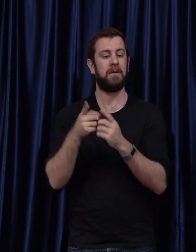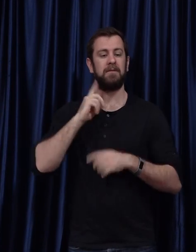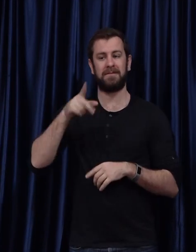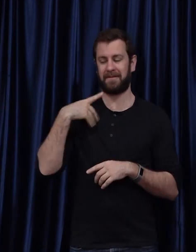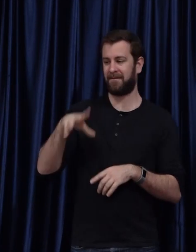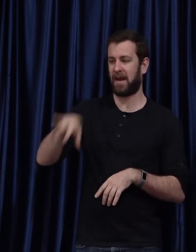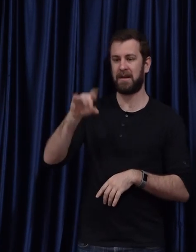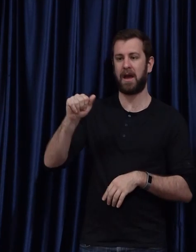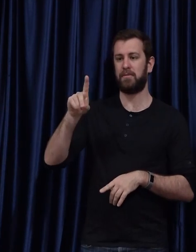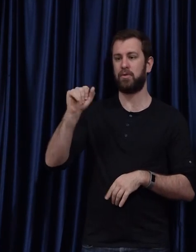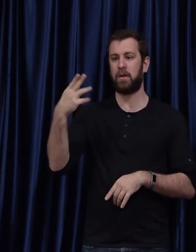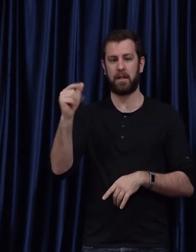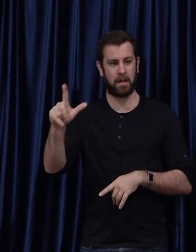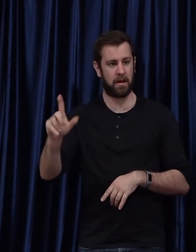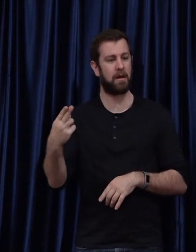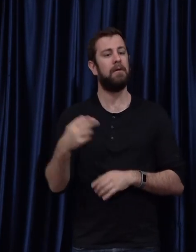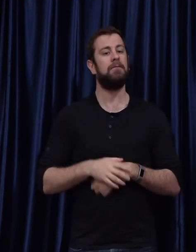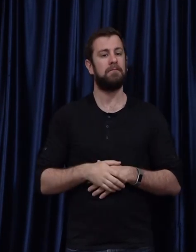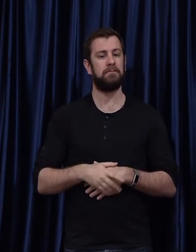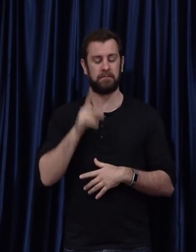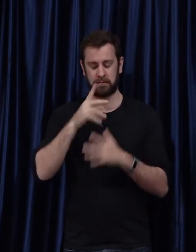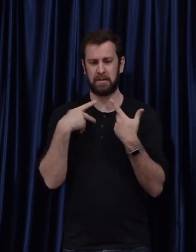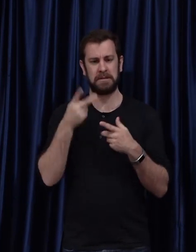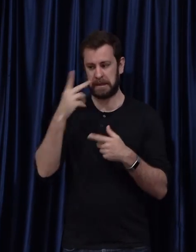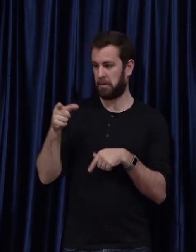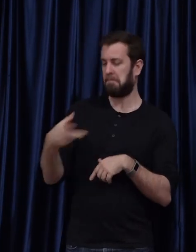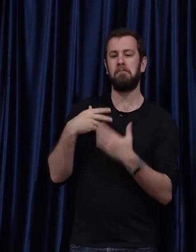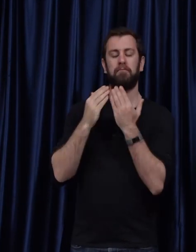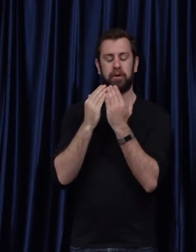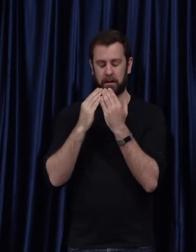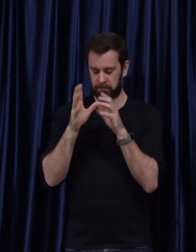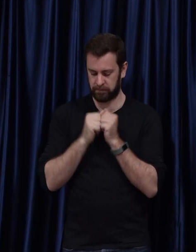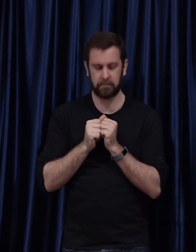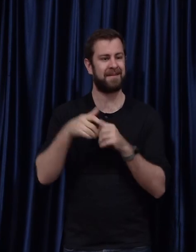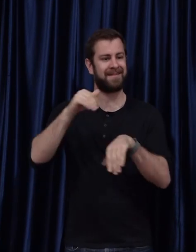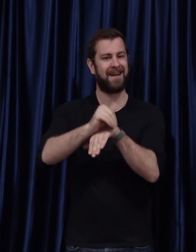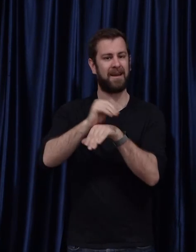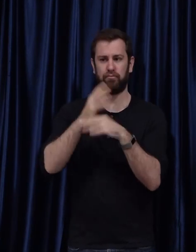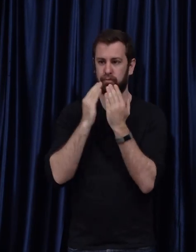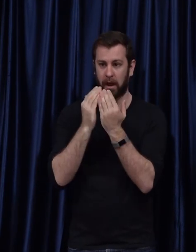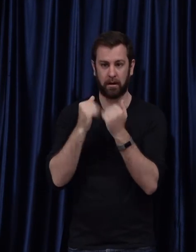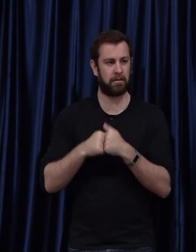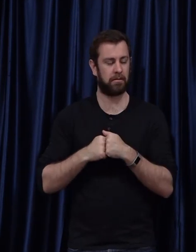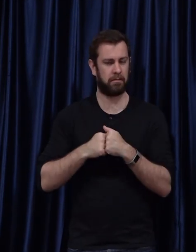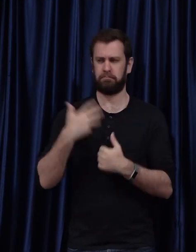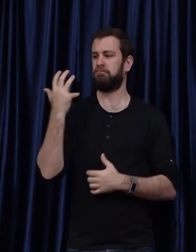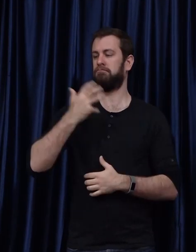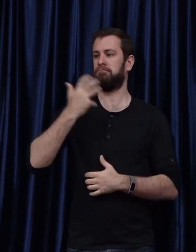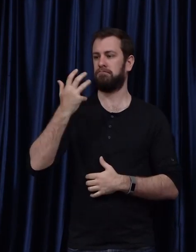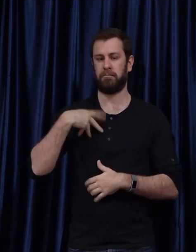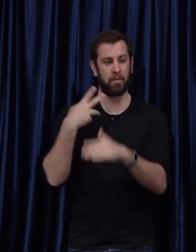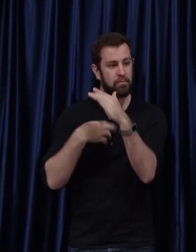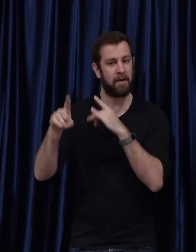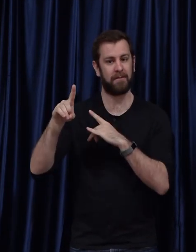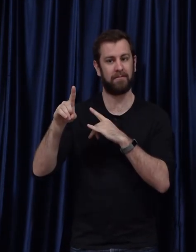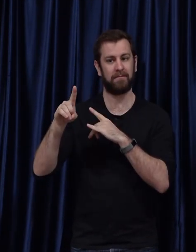Mas'ud radiallahu anhu engaged in prayer, in nocturnal prayer. Wow. The Prophet of Allah comes